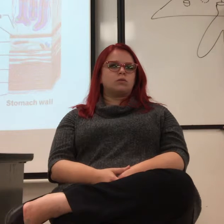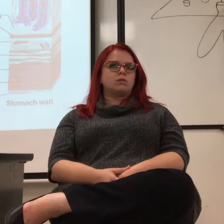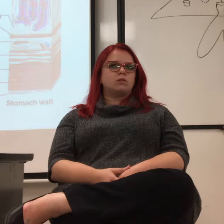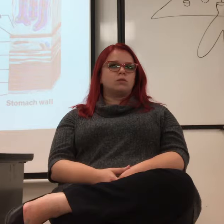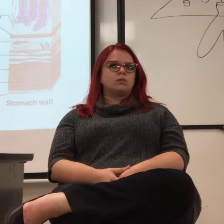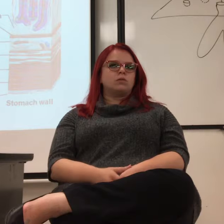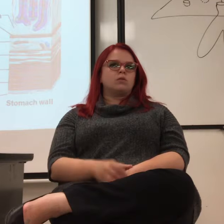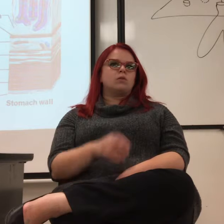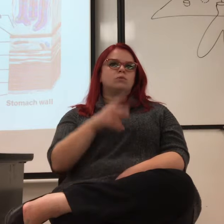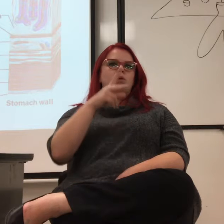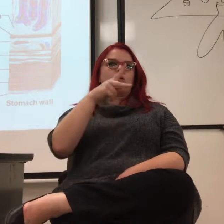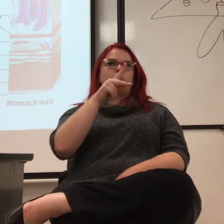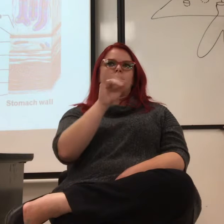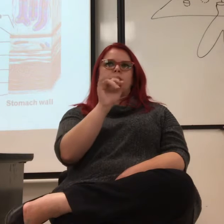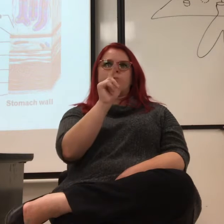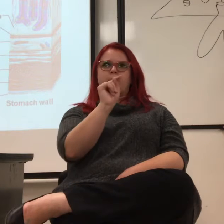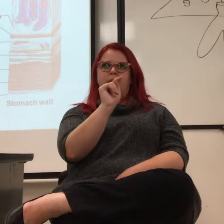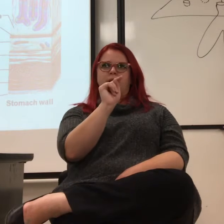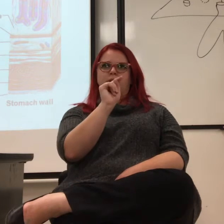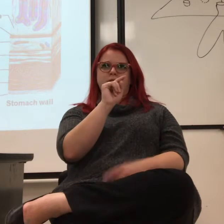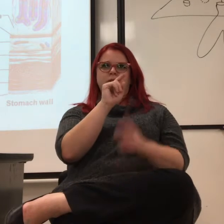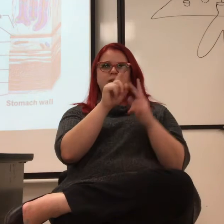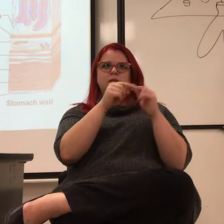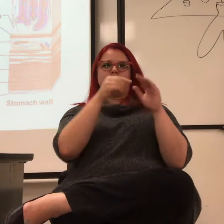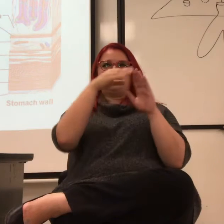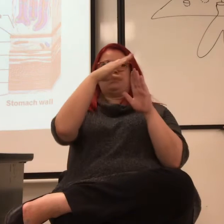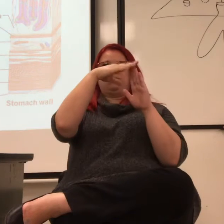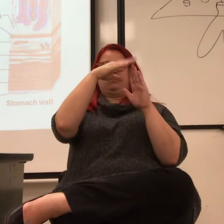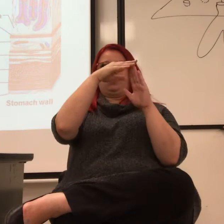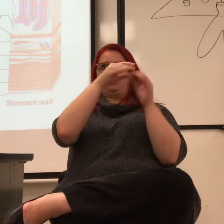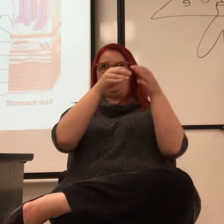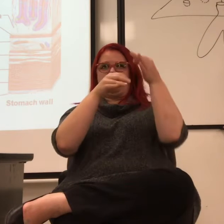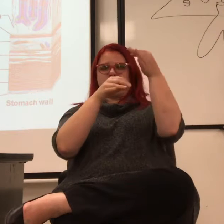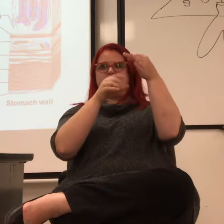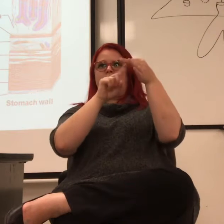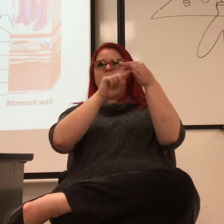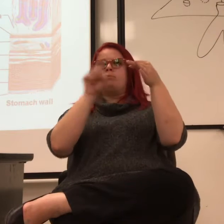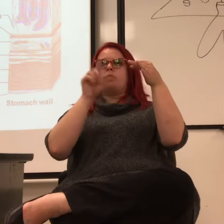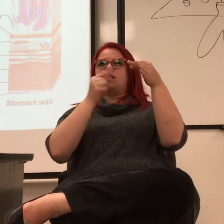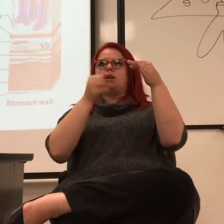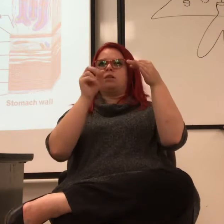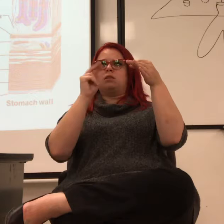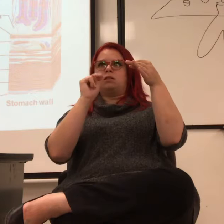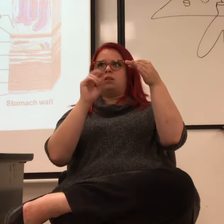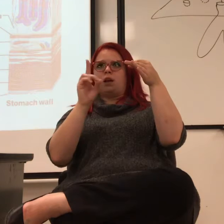so the pit is up top, but the gland is this structure down there.